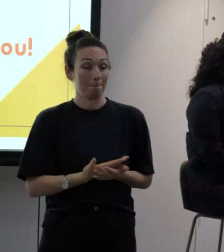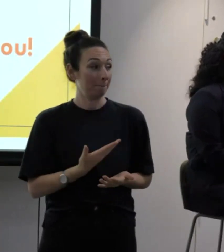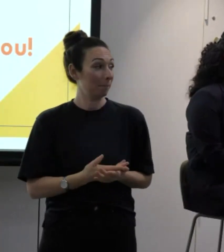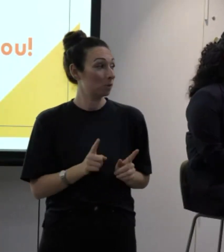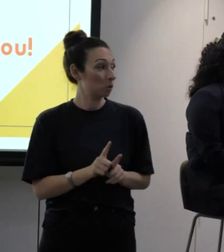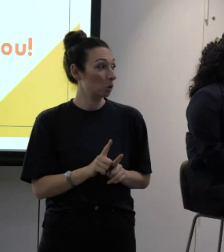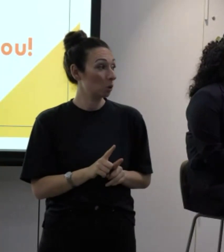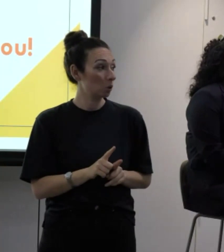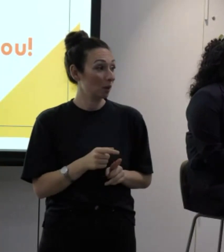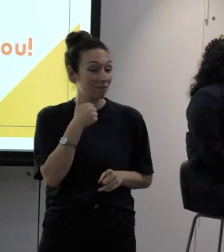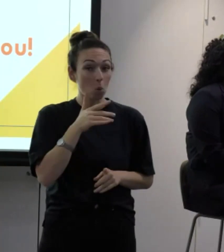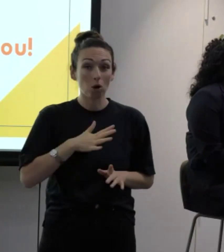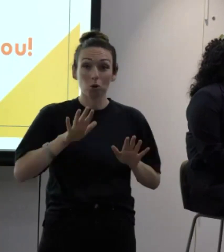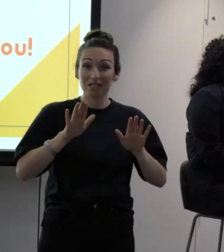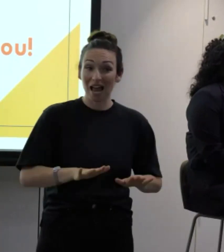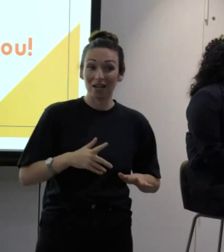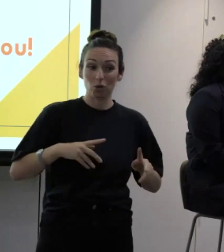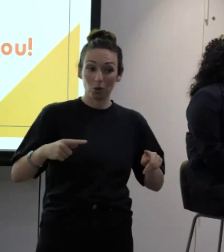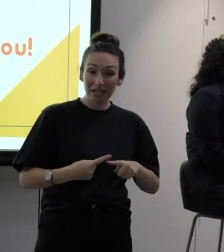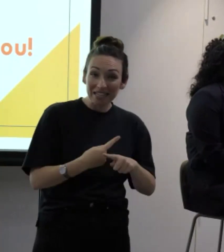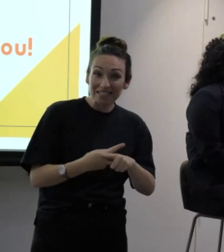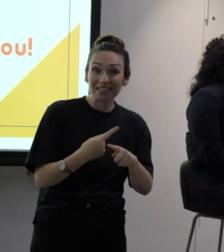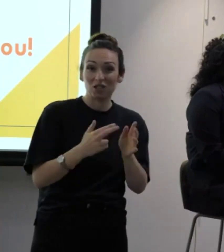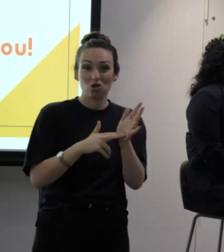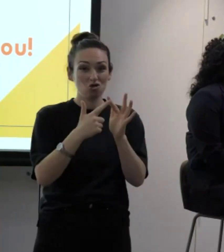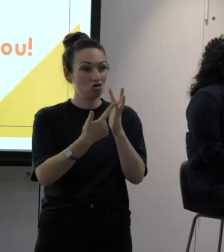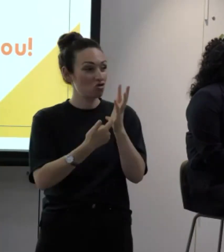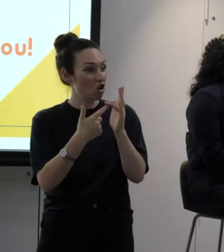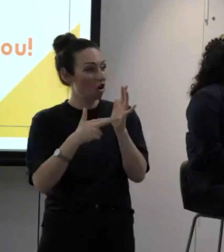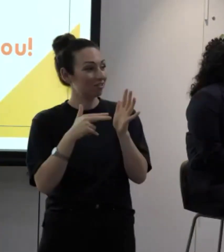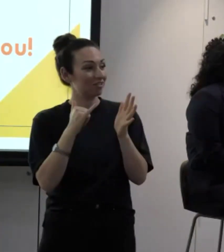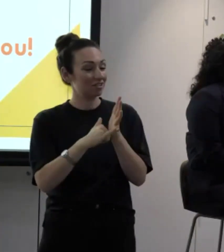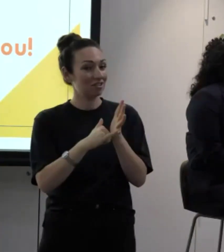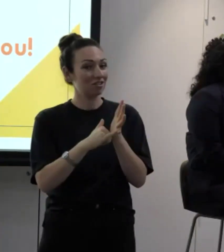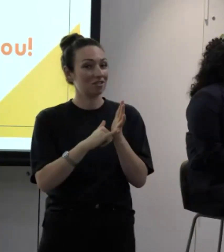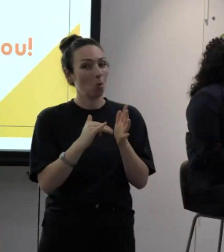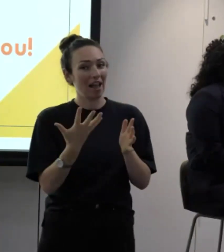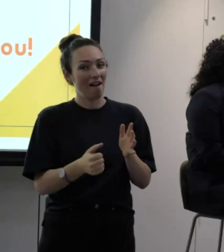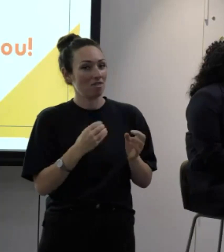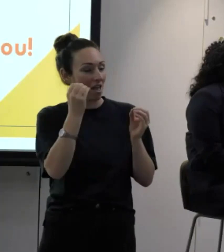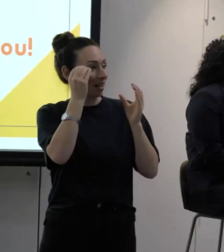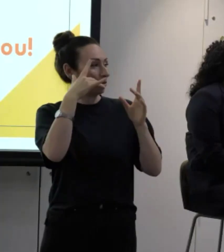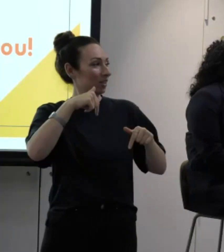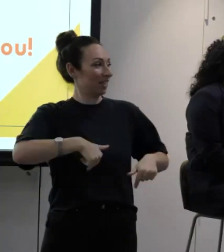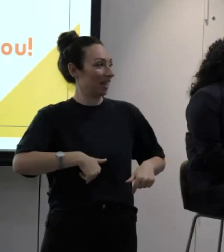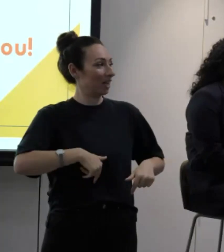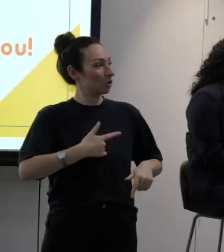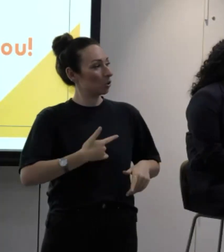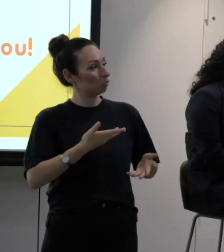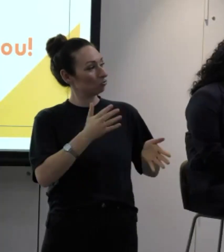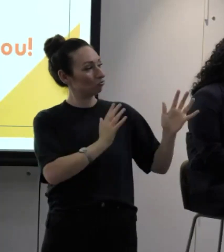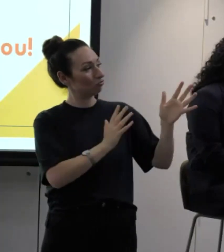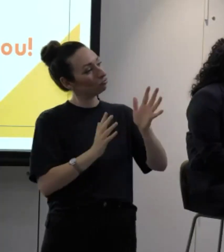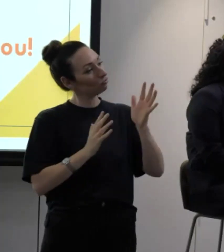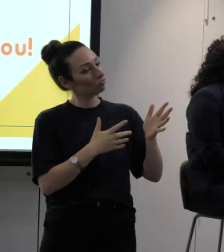around to knit neurons or continue to knit neurons, we'll have our experts here today sticking around if you'd like to chat or